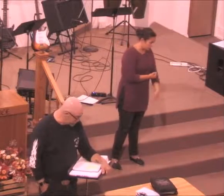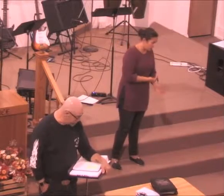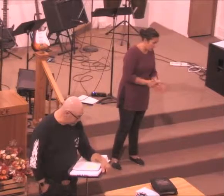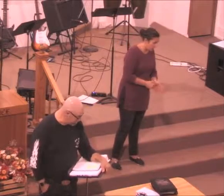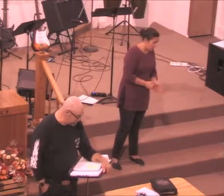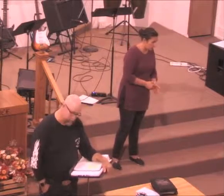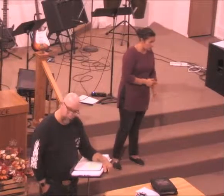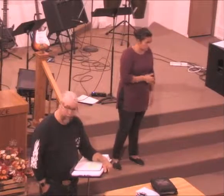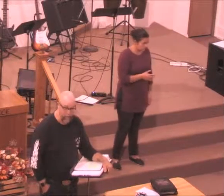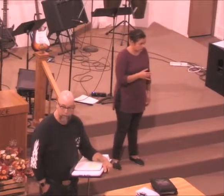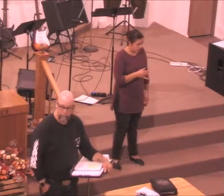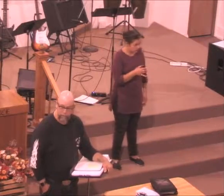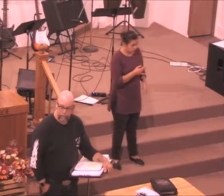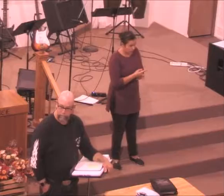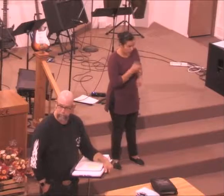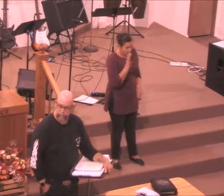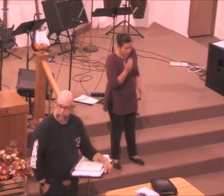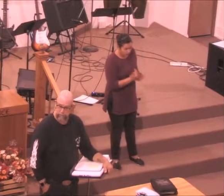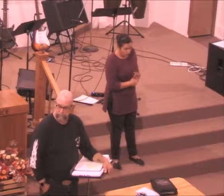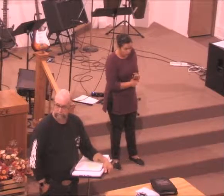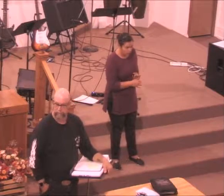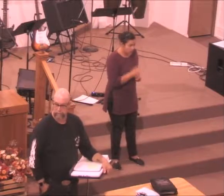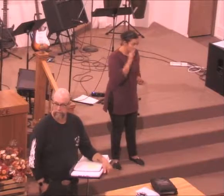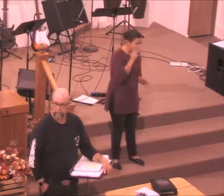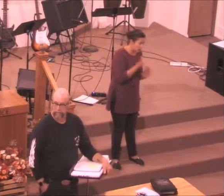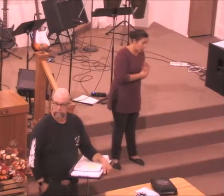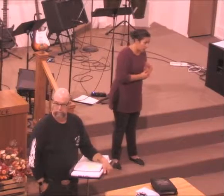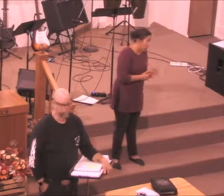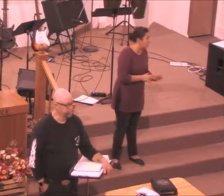you using what? No, yeah, I'm using. I'm using Jesus.